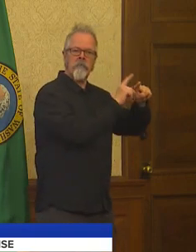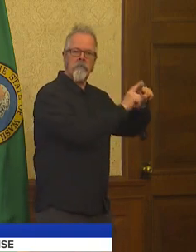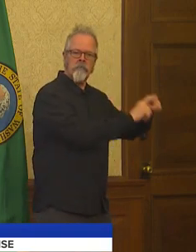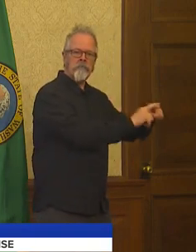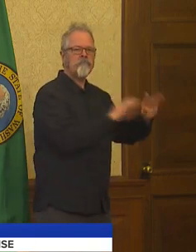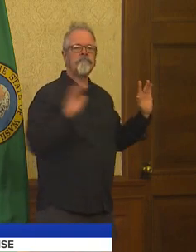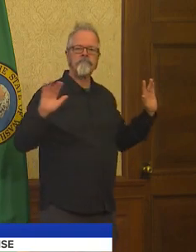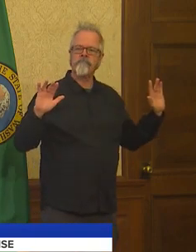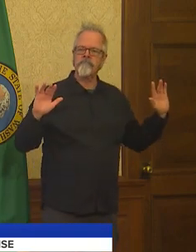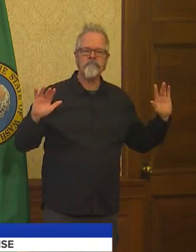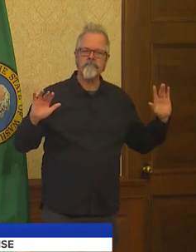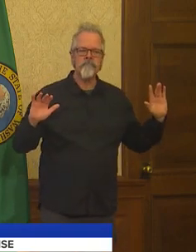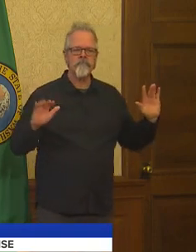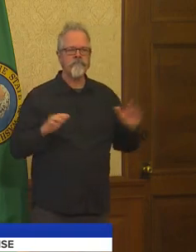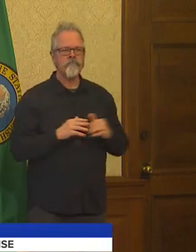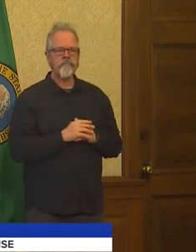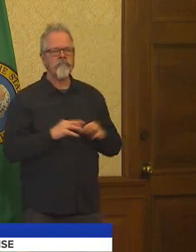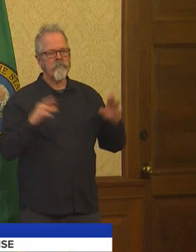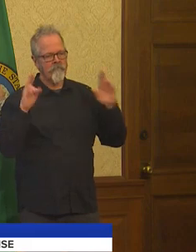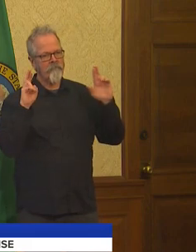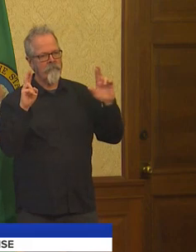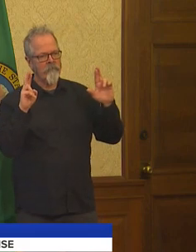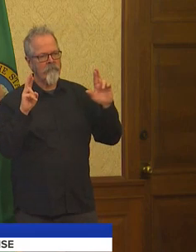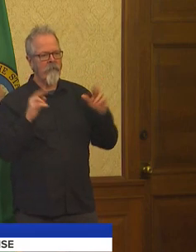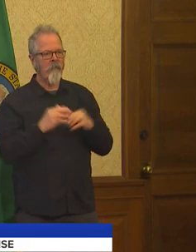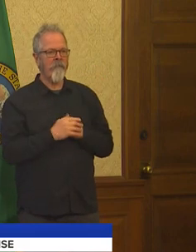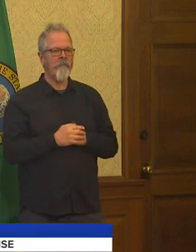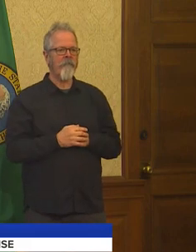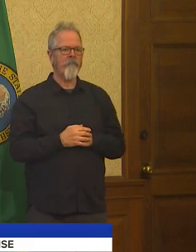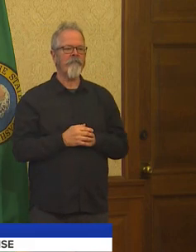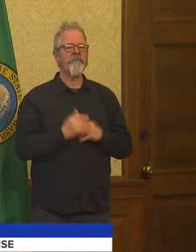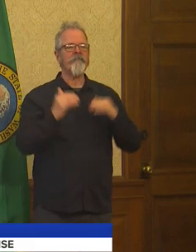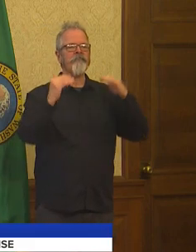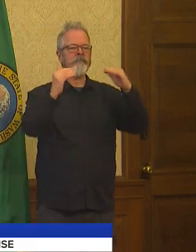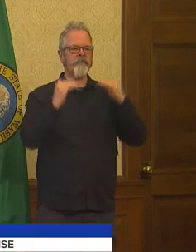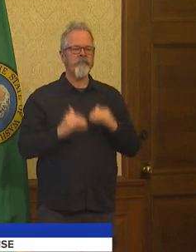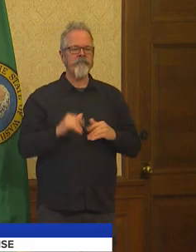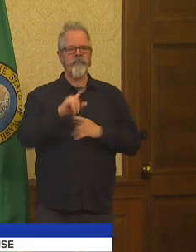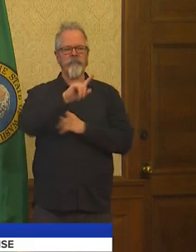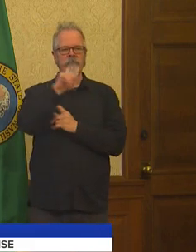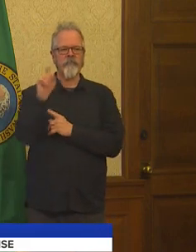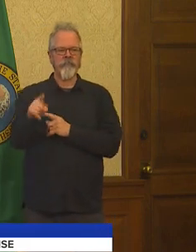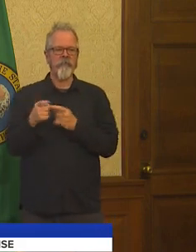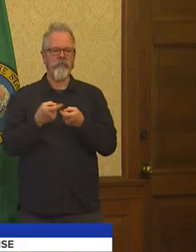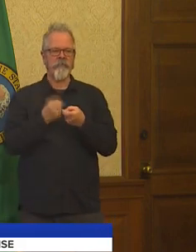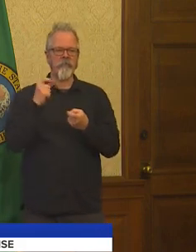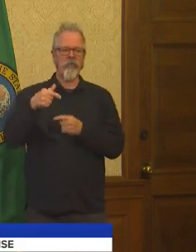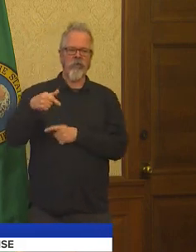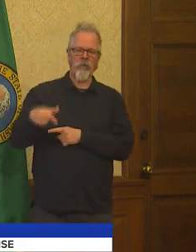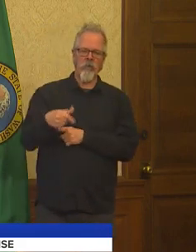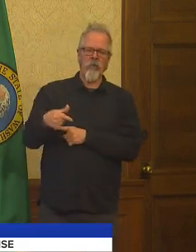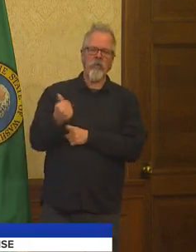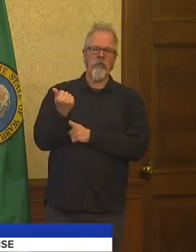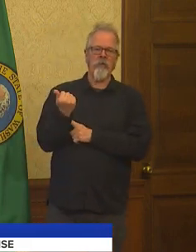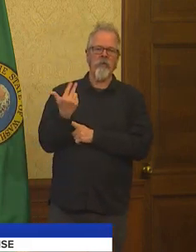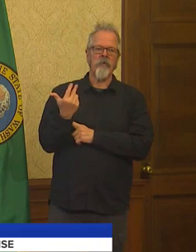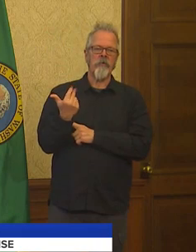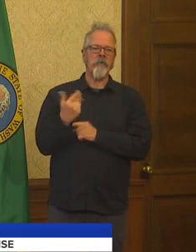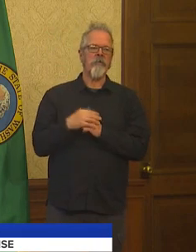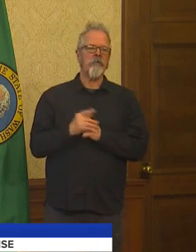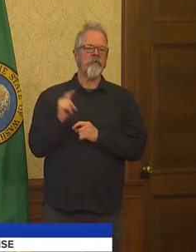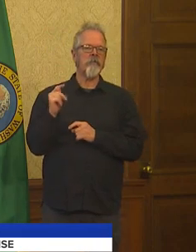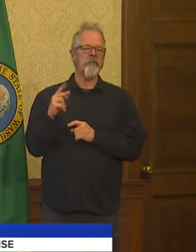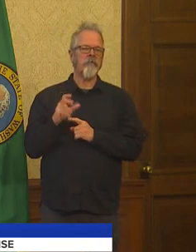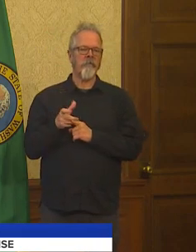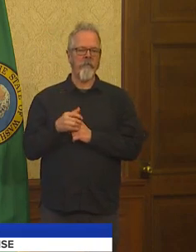G13. Governor, questions for you today. You said earlier that you do have a plan for reopening and that the data is going to